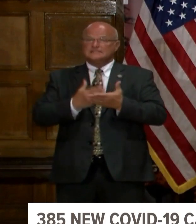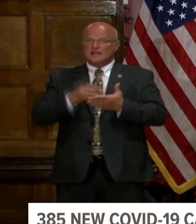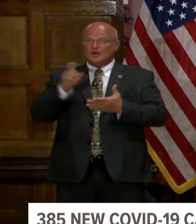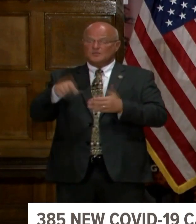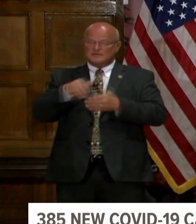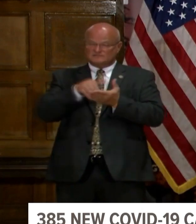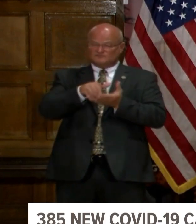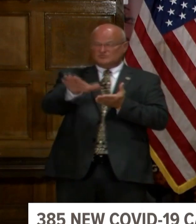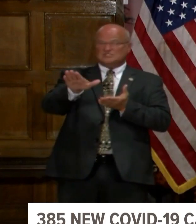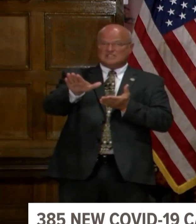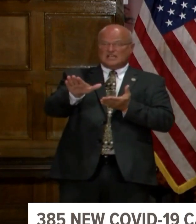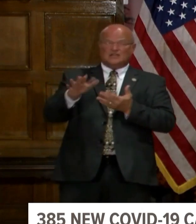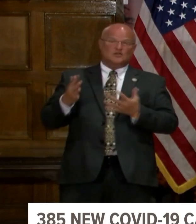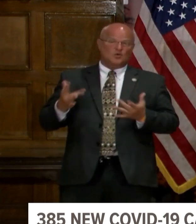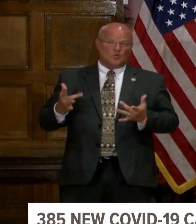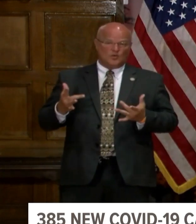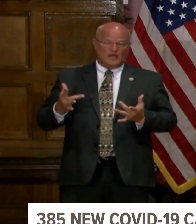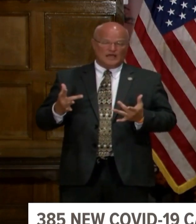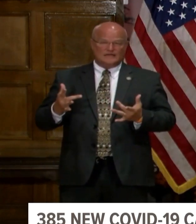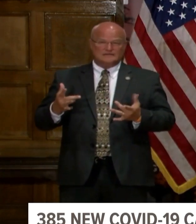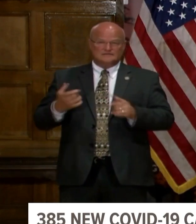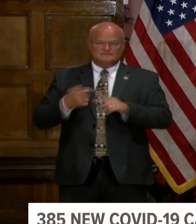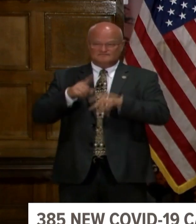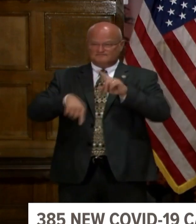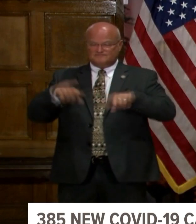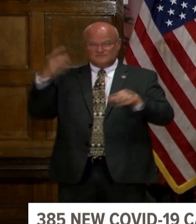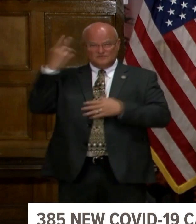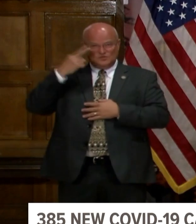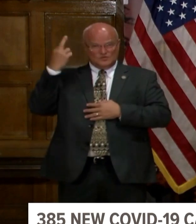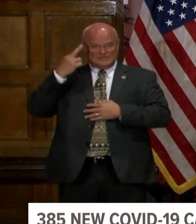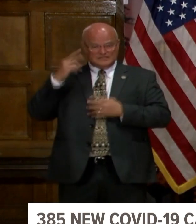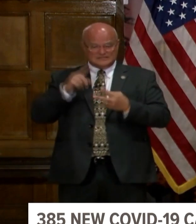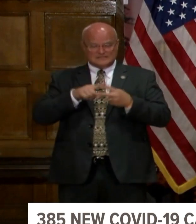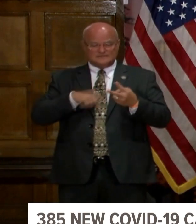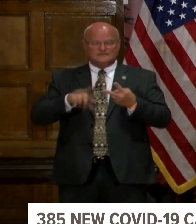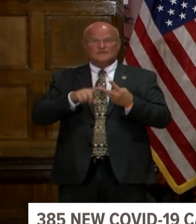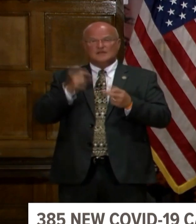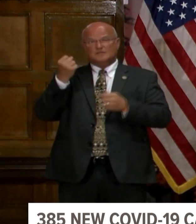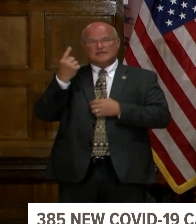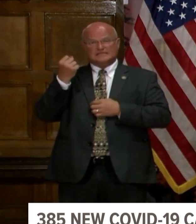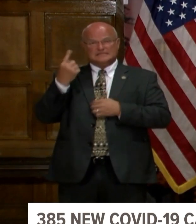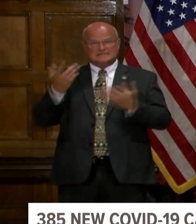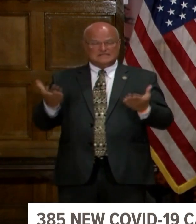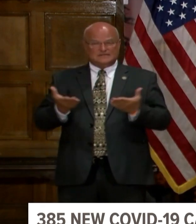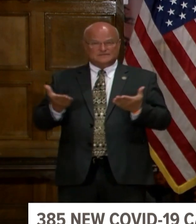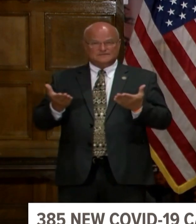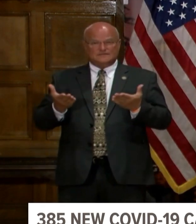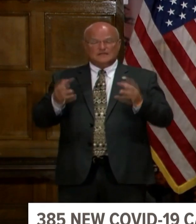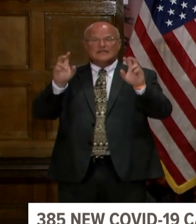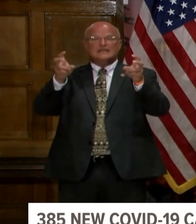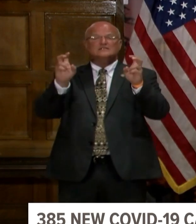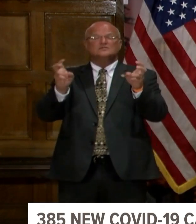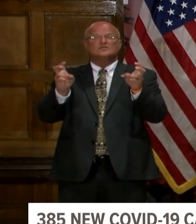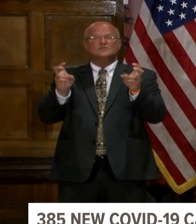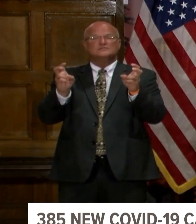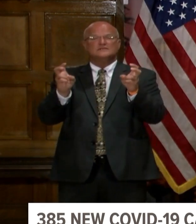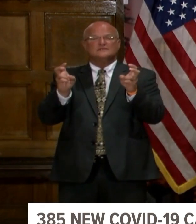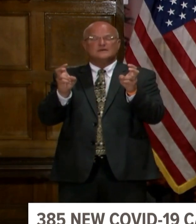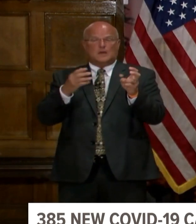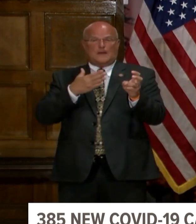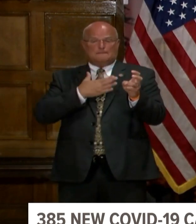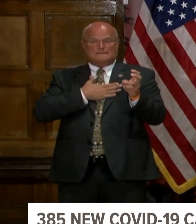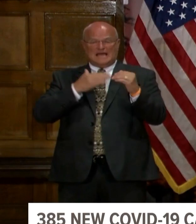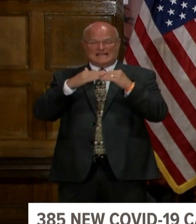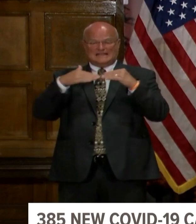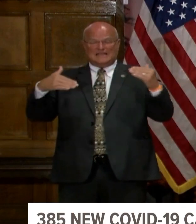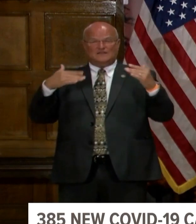to reject out of various reasons, others that make sense here. In terms of my